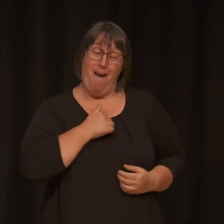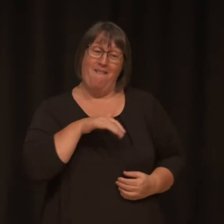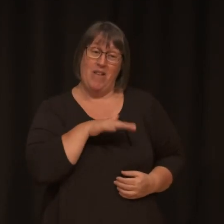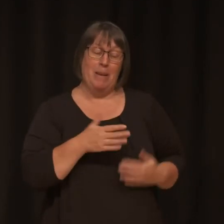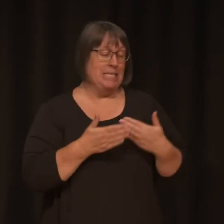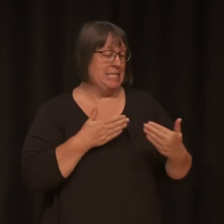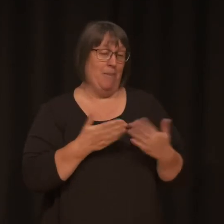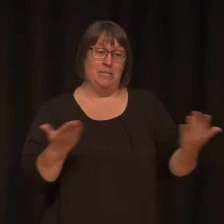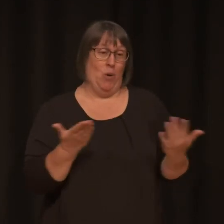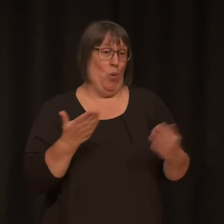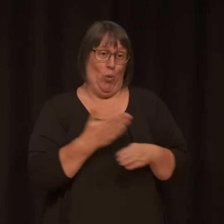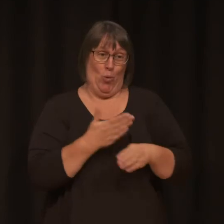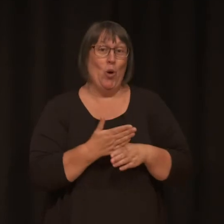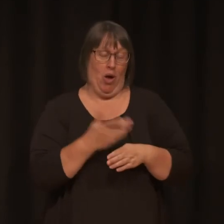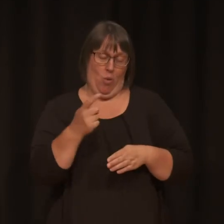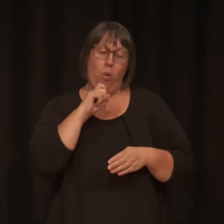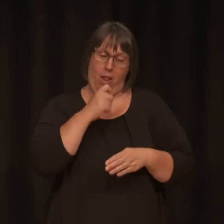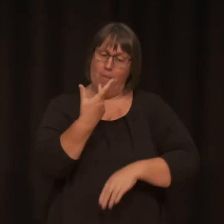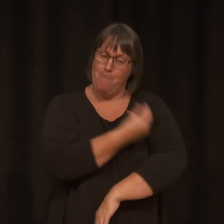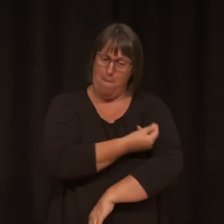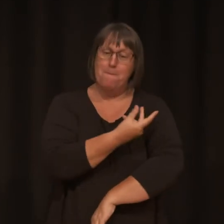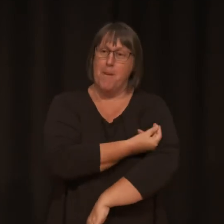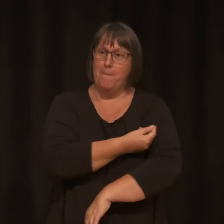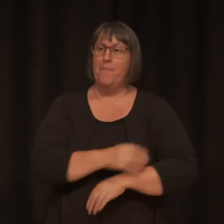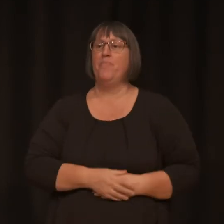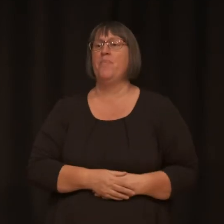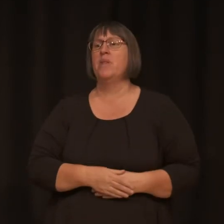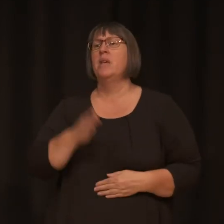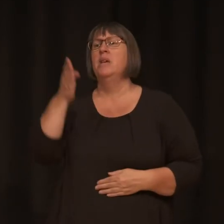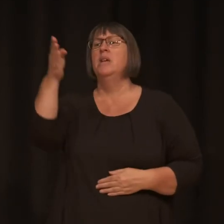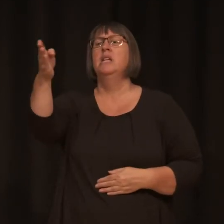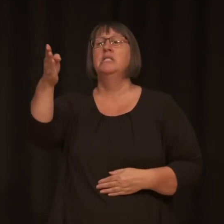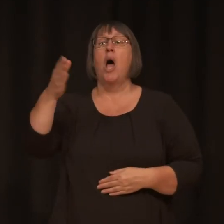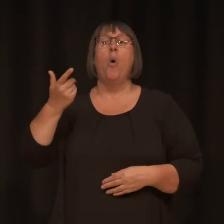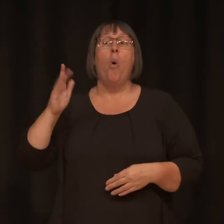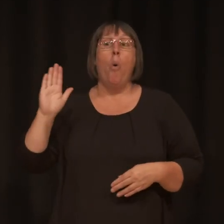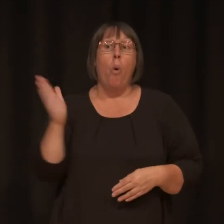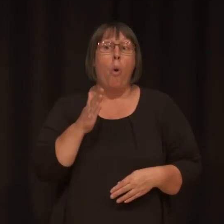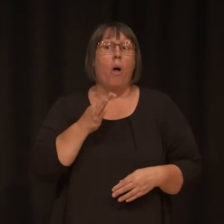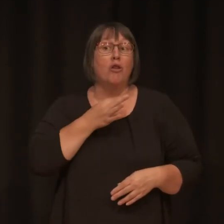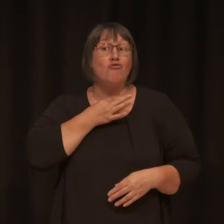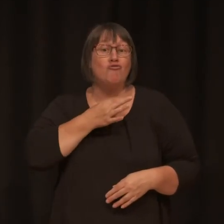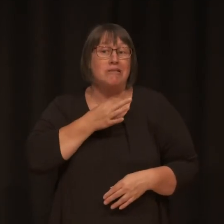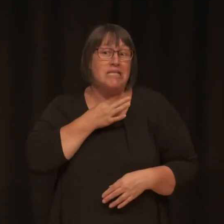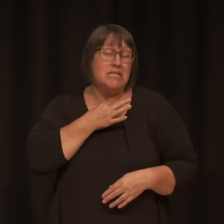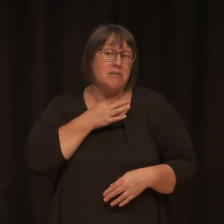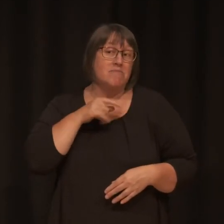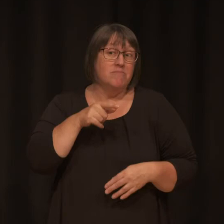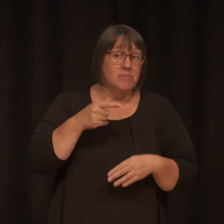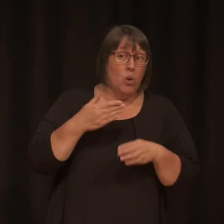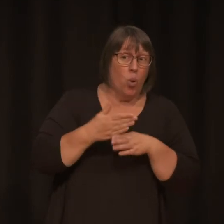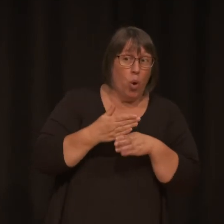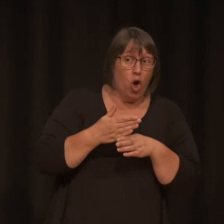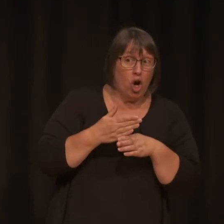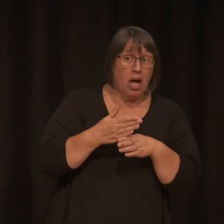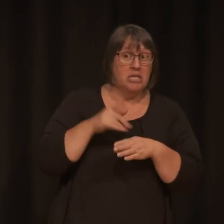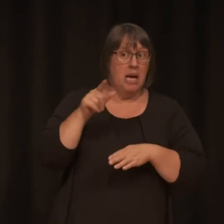where they work. When you expect all of the at-risk workers to be fully vaccinated, doesn't the Pfizer vaccine take